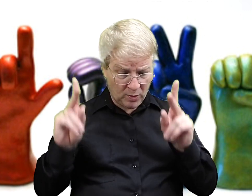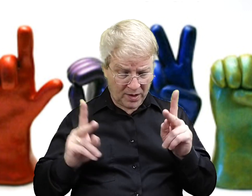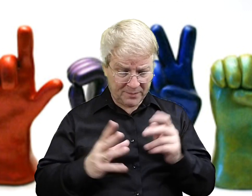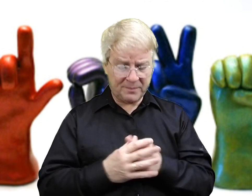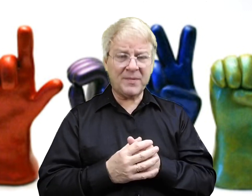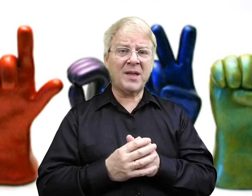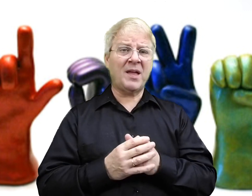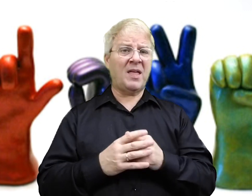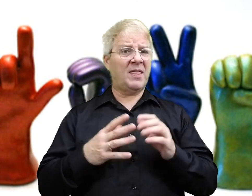Okay.